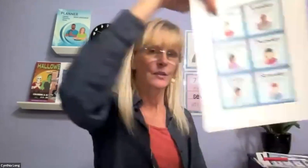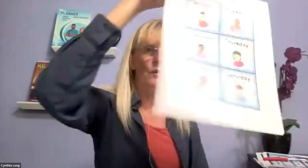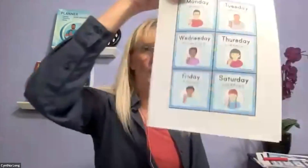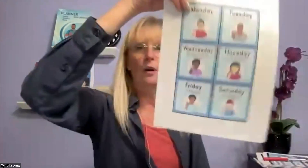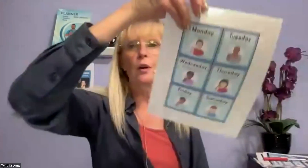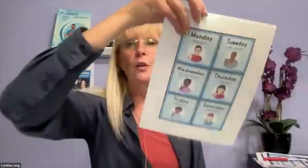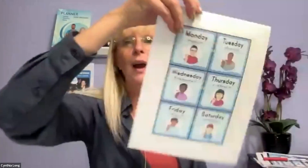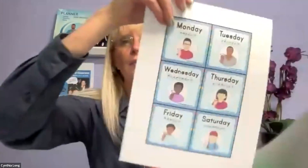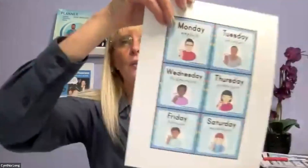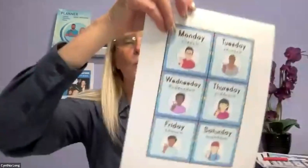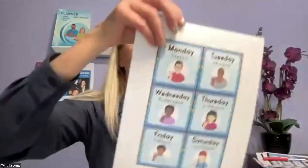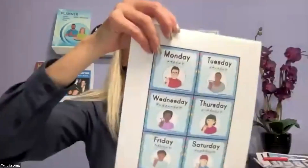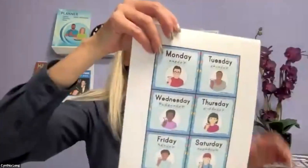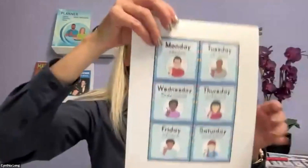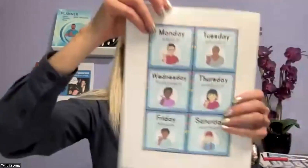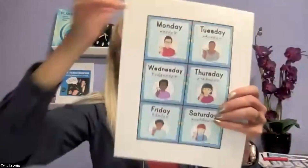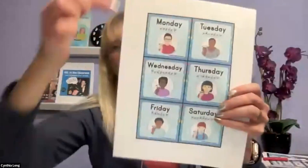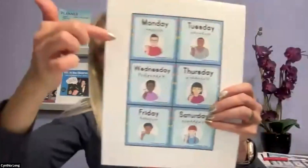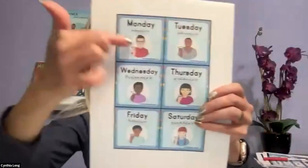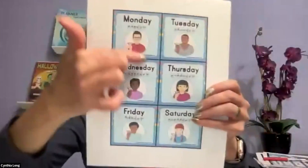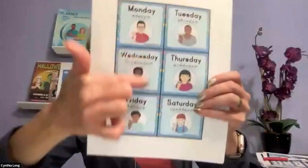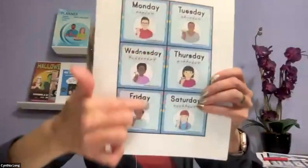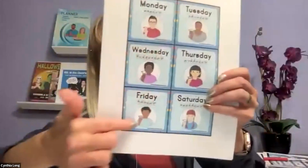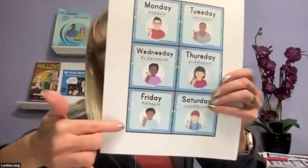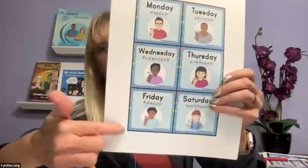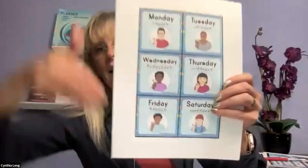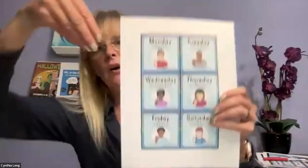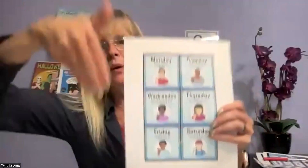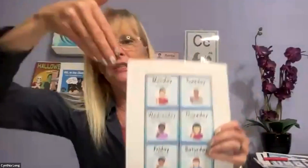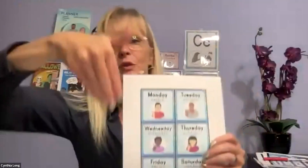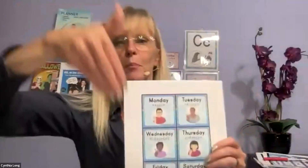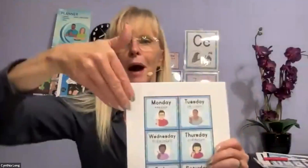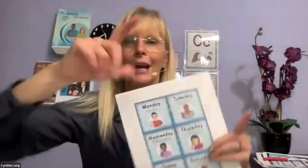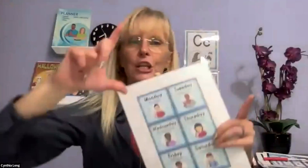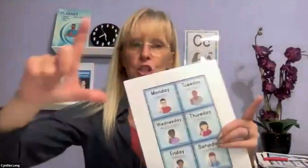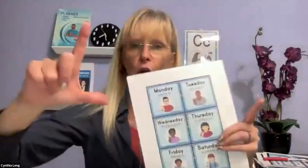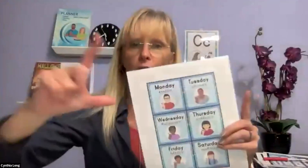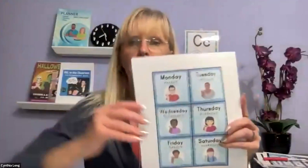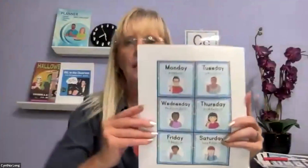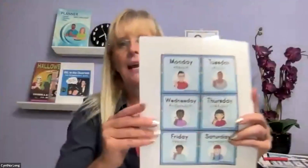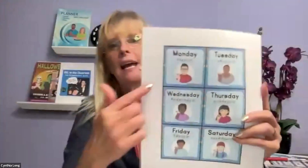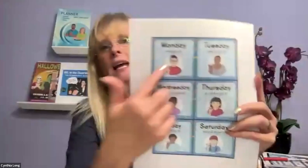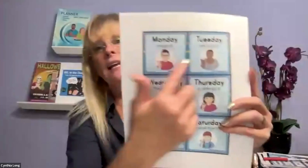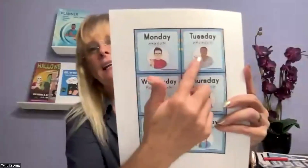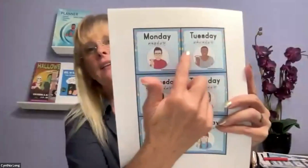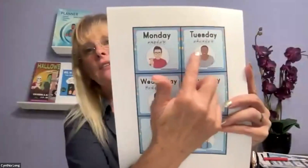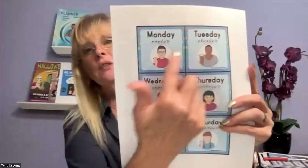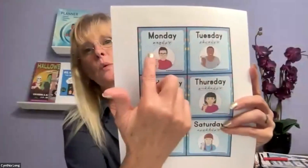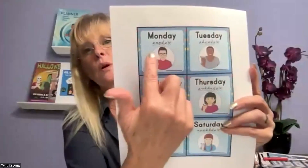So you have your words that go into the pocket chart. And again, there's the